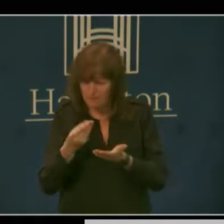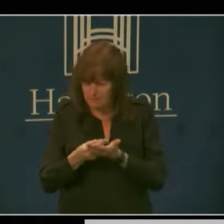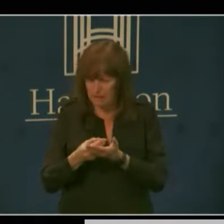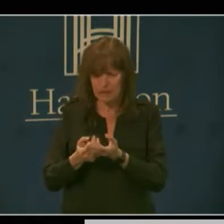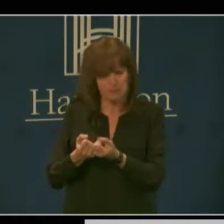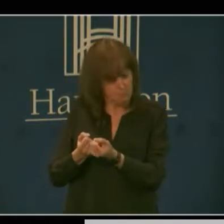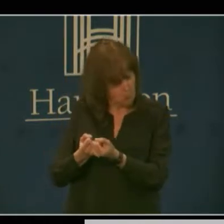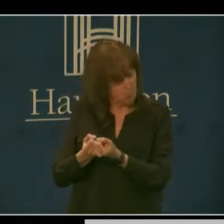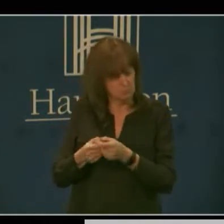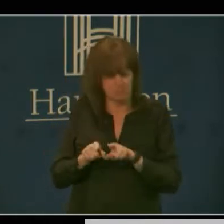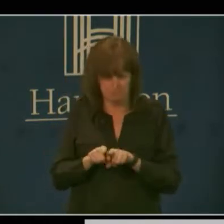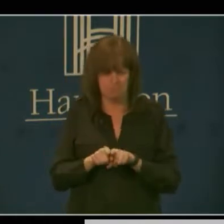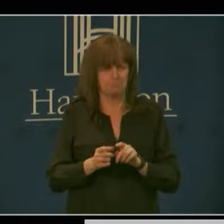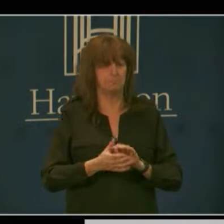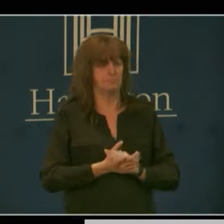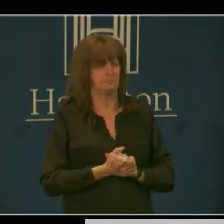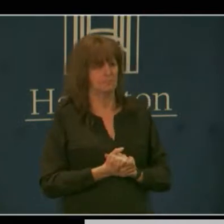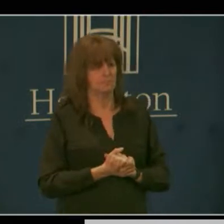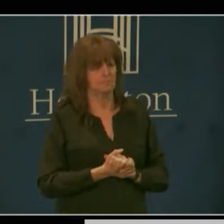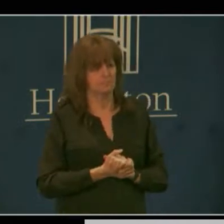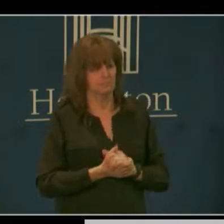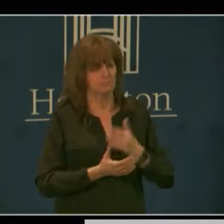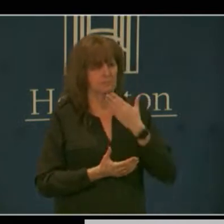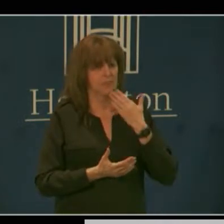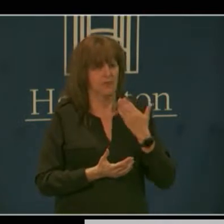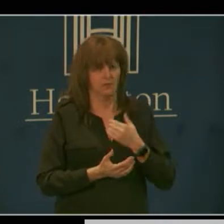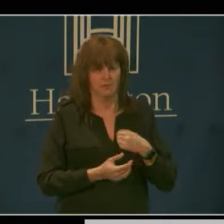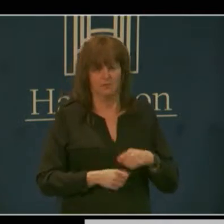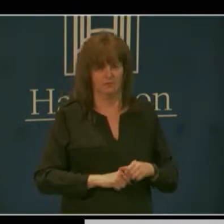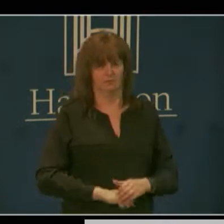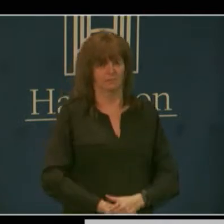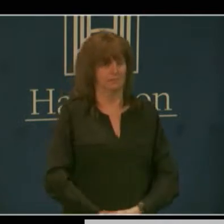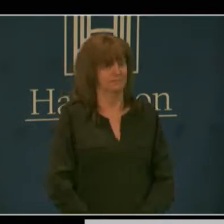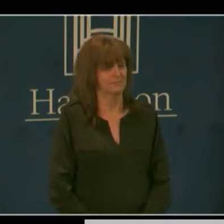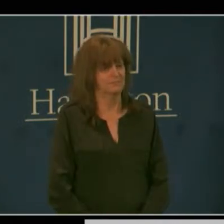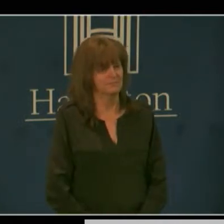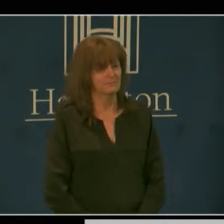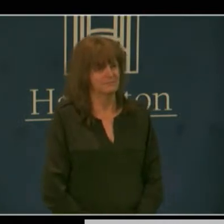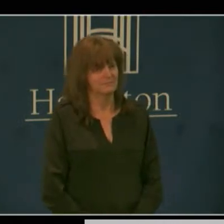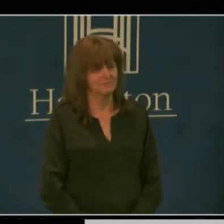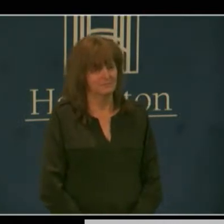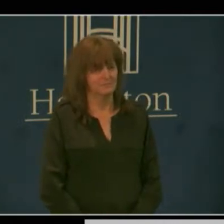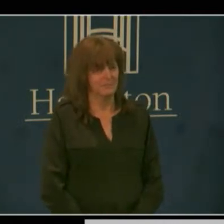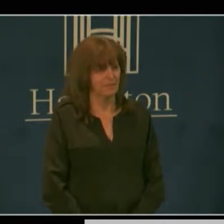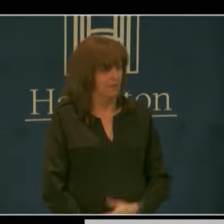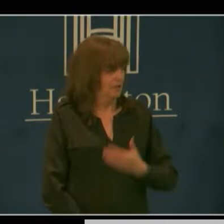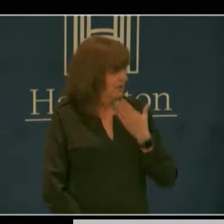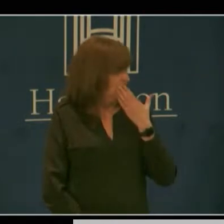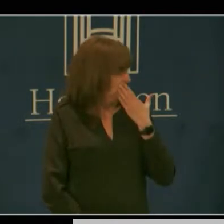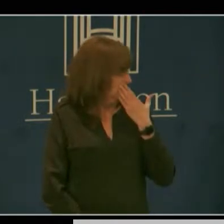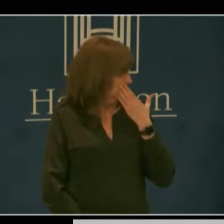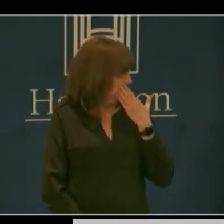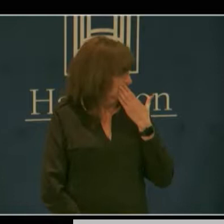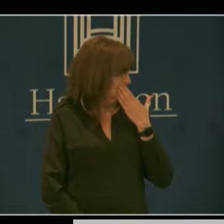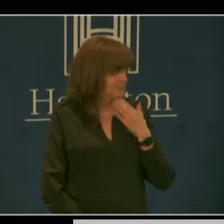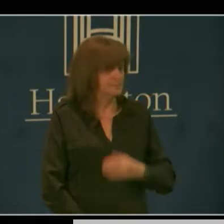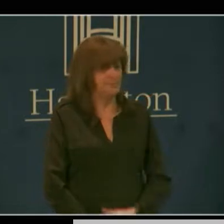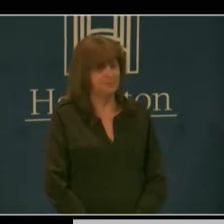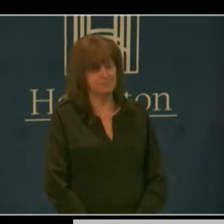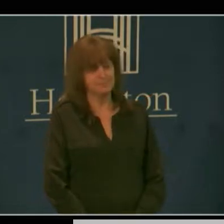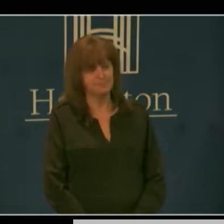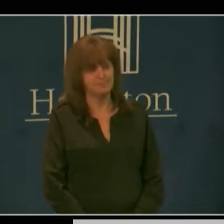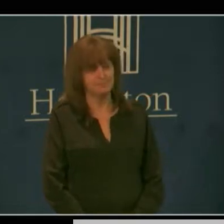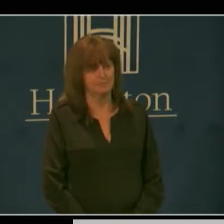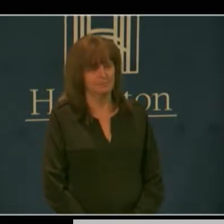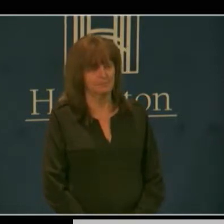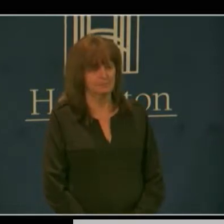Thank you very much, Paul. Dr. Harvey, back to you. A question in. Can you talk a little bit about the tests for COVID-19